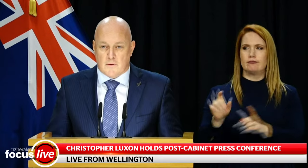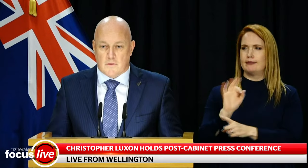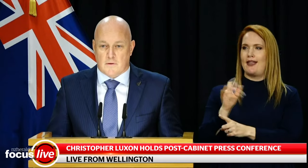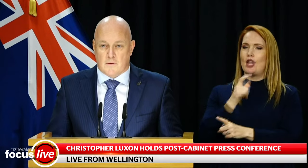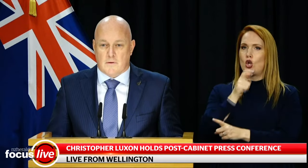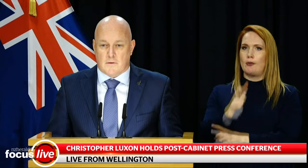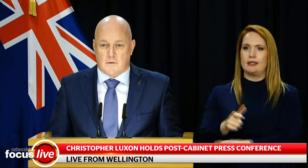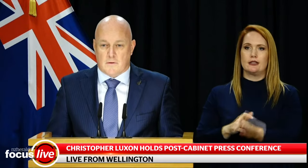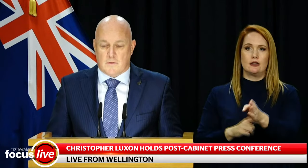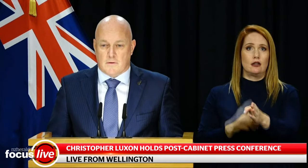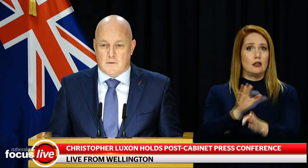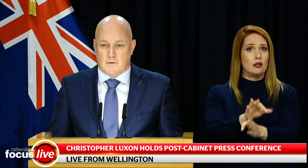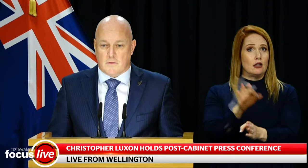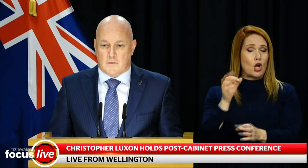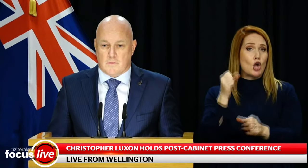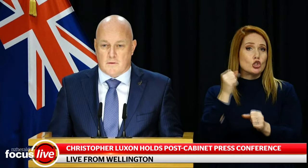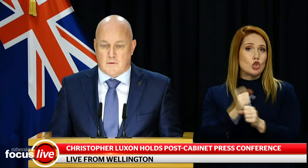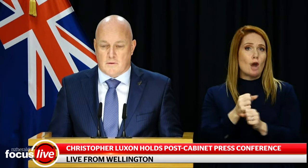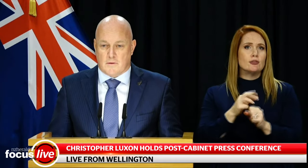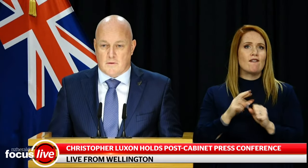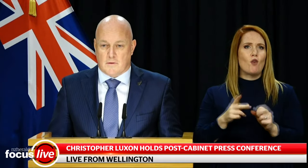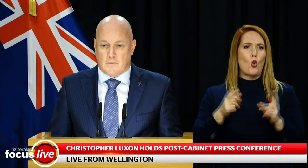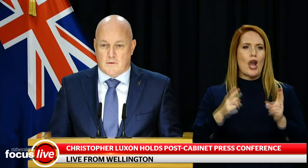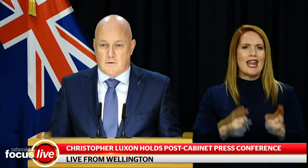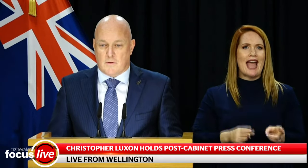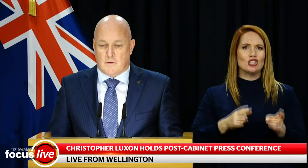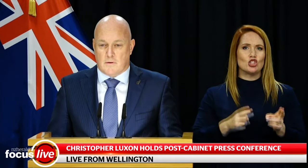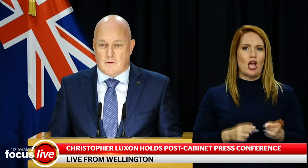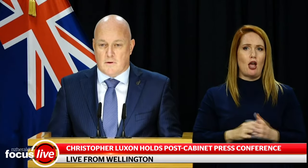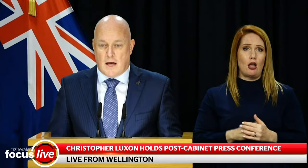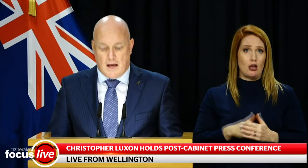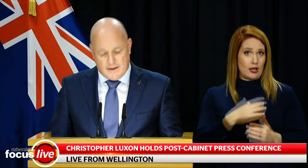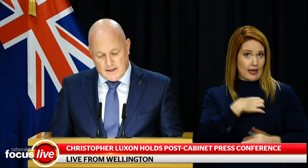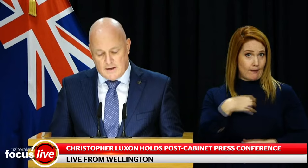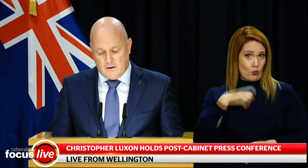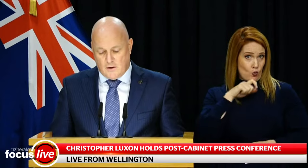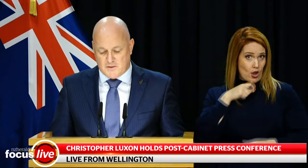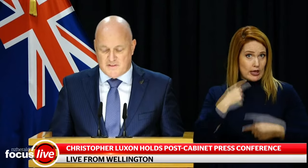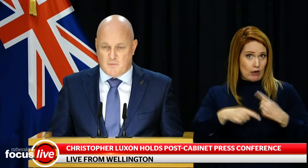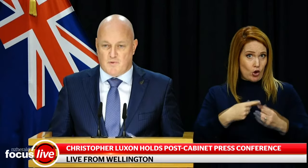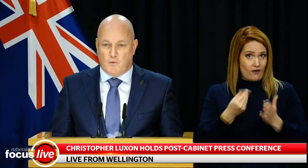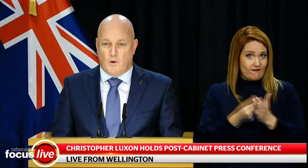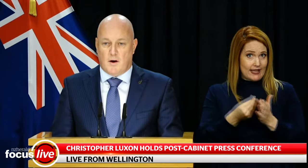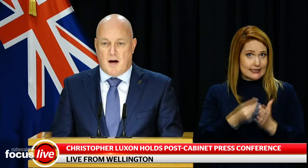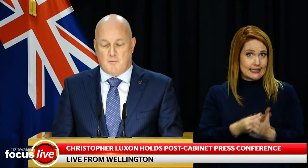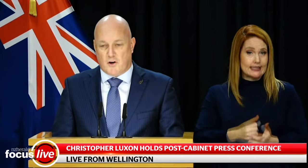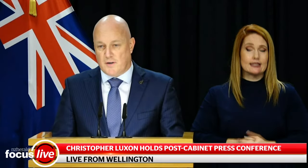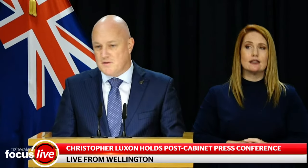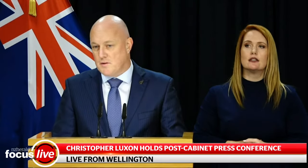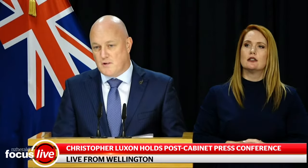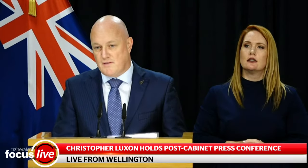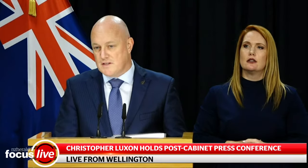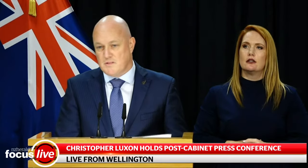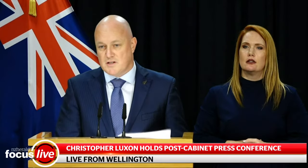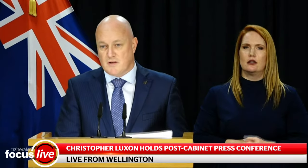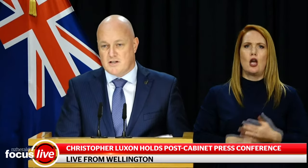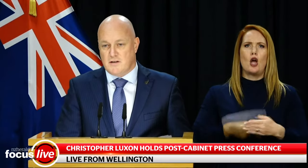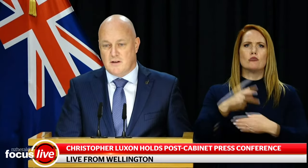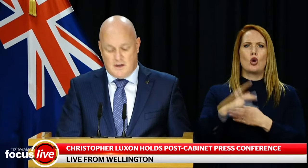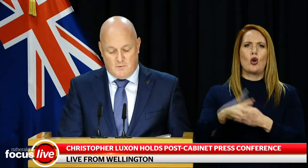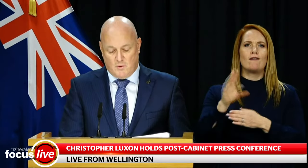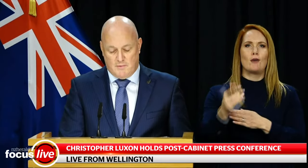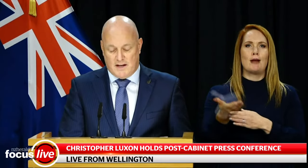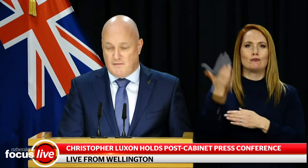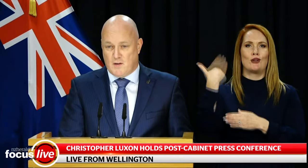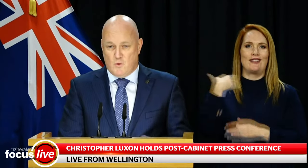for Nature, will the government be continuing funding for that project? As we've said before, programs from the previous